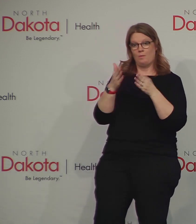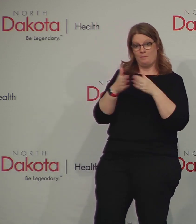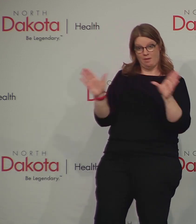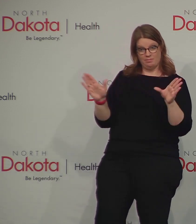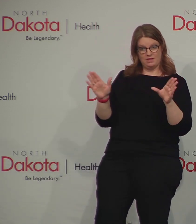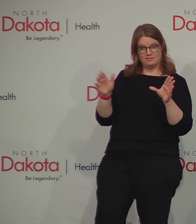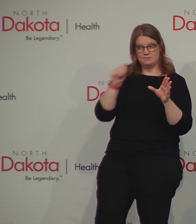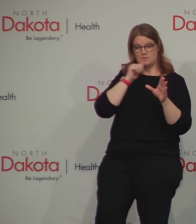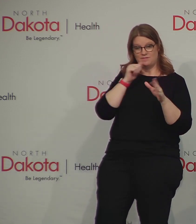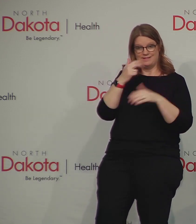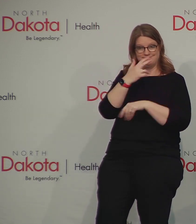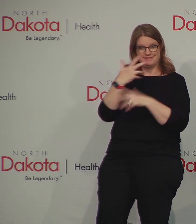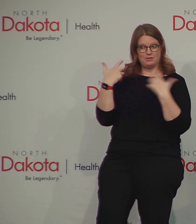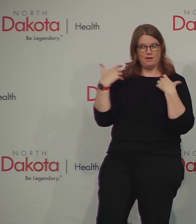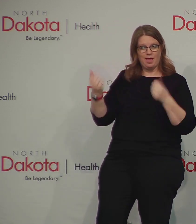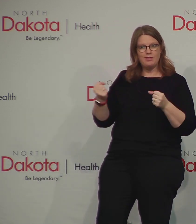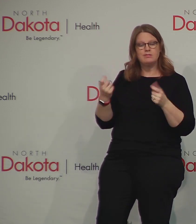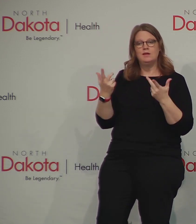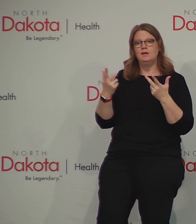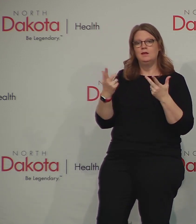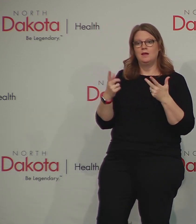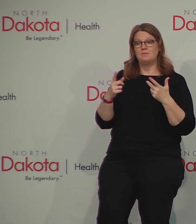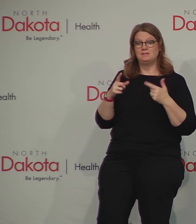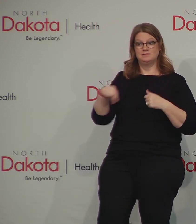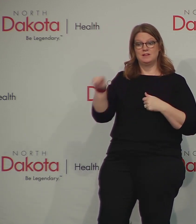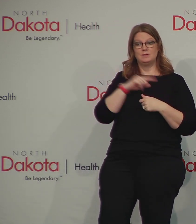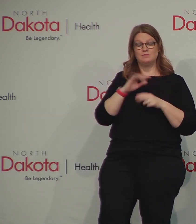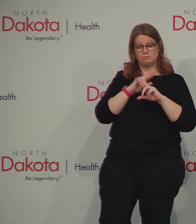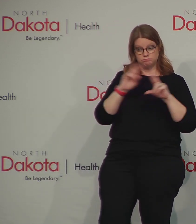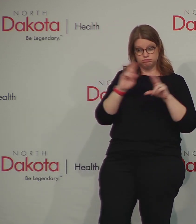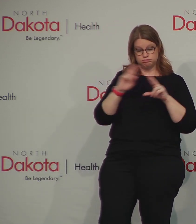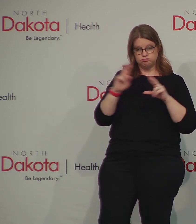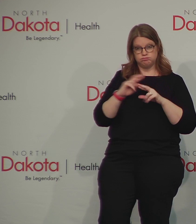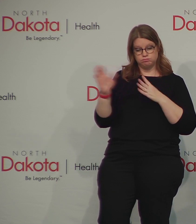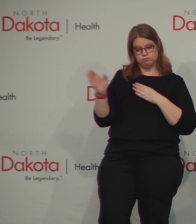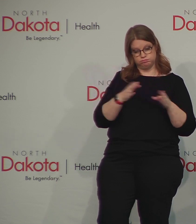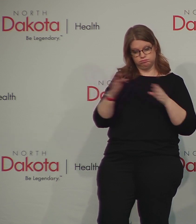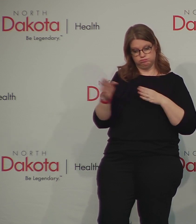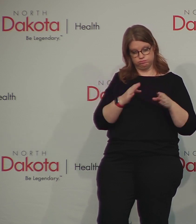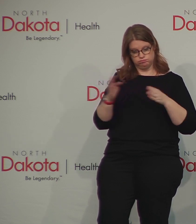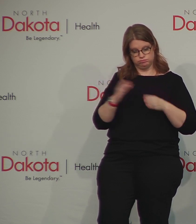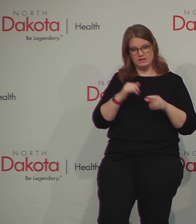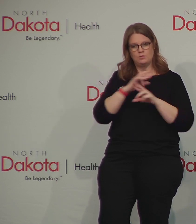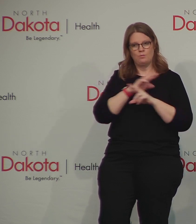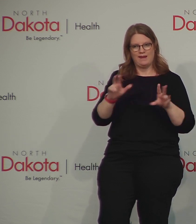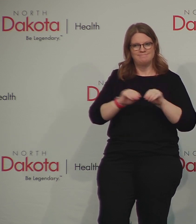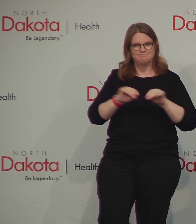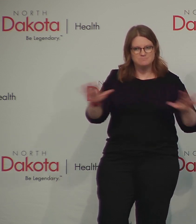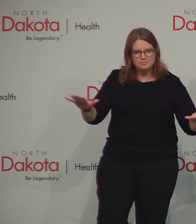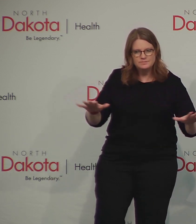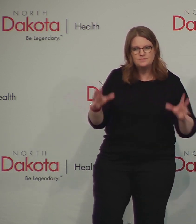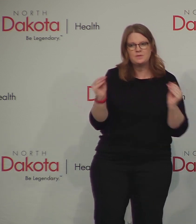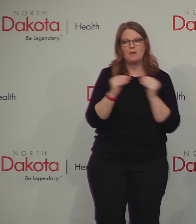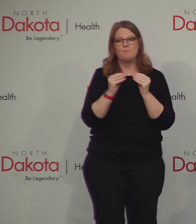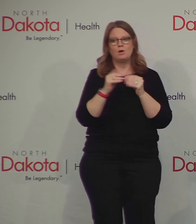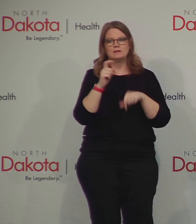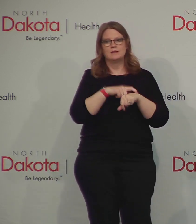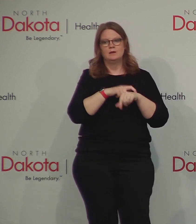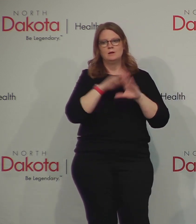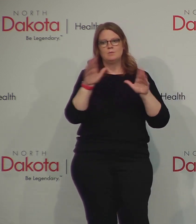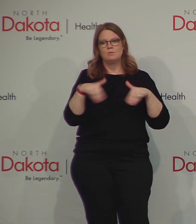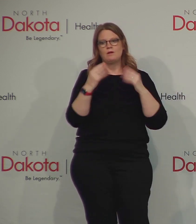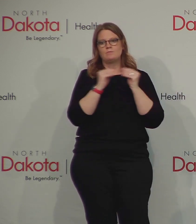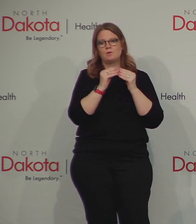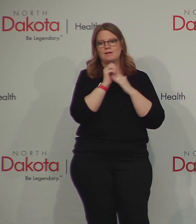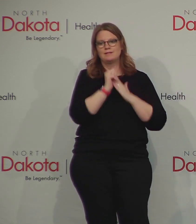poured hundreds of hours into preparing for the moment that we received this week, but no one has put more time into that and provided more